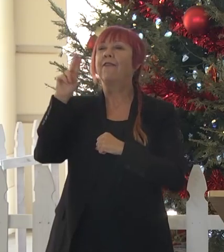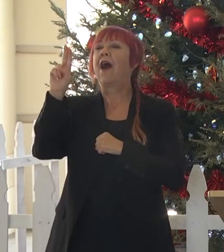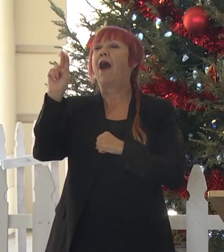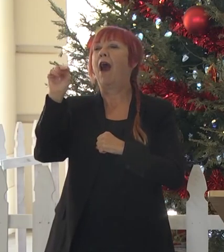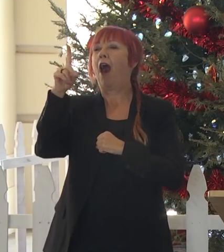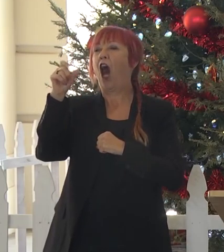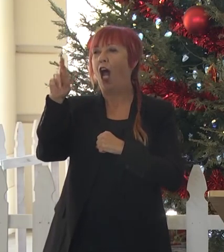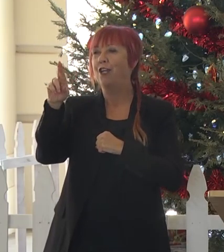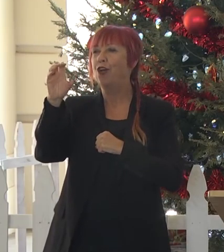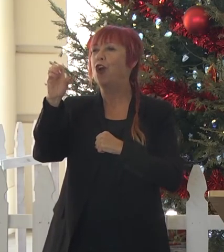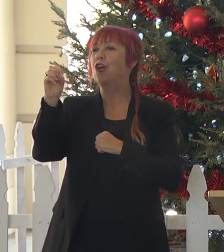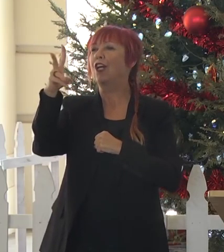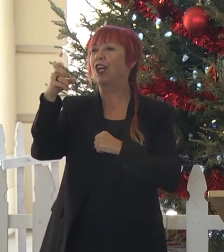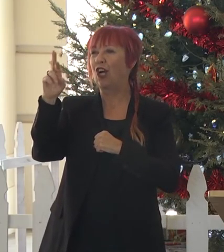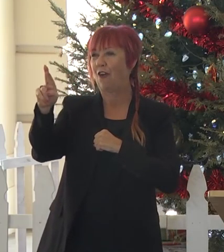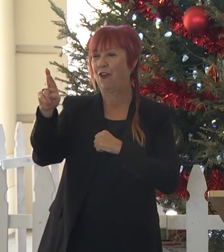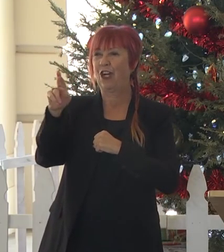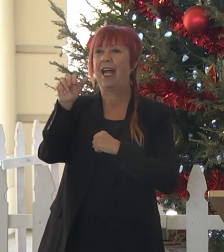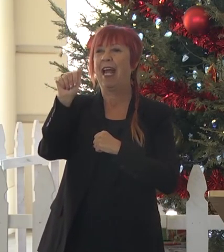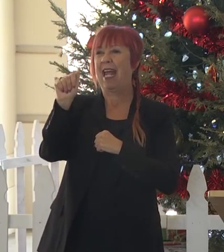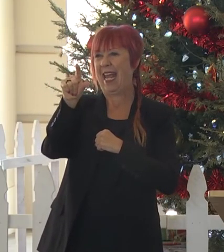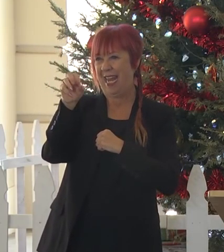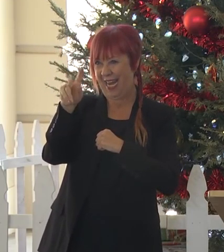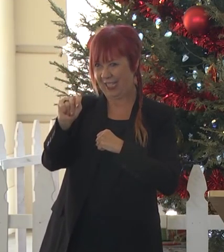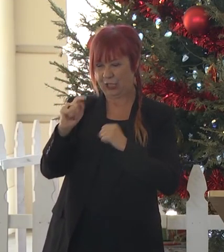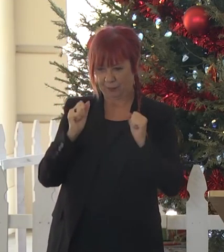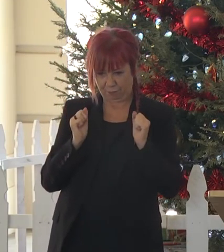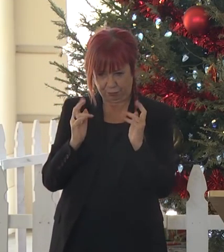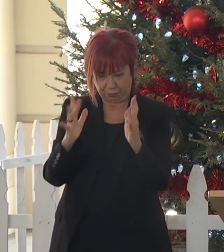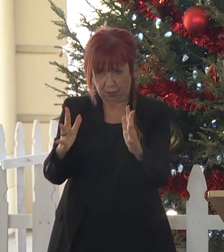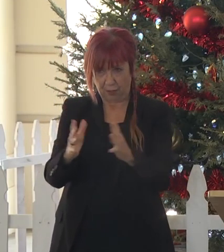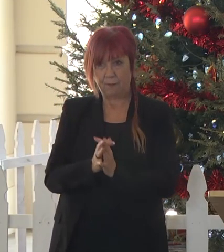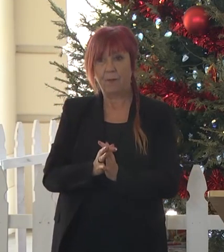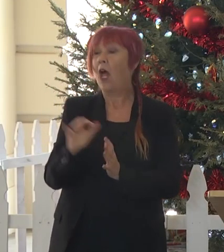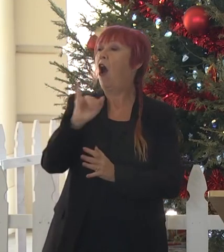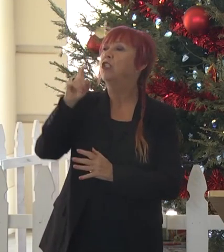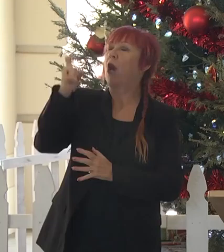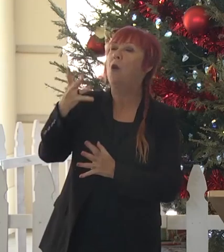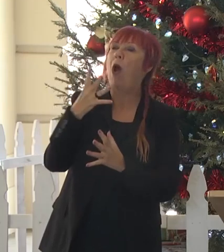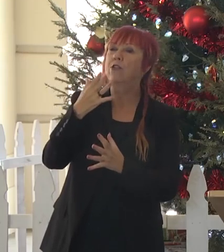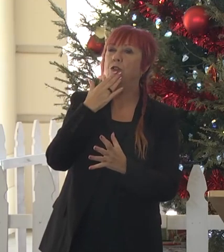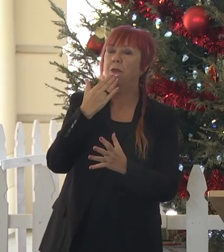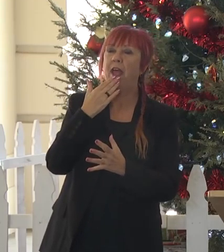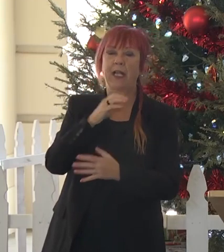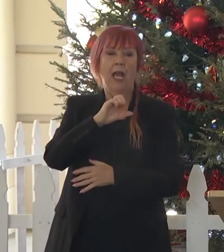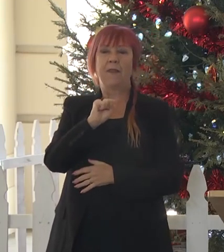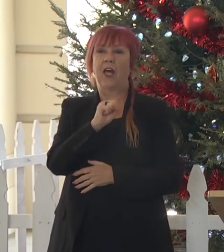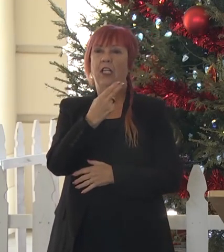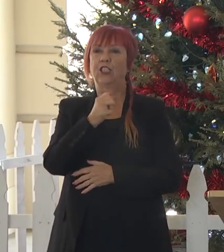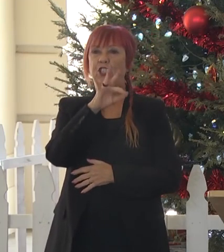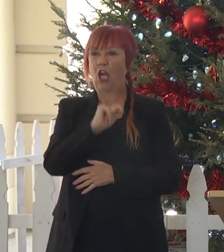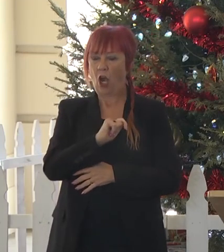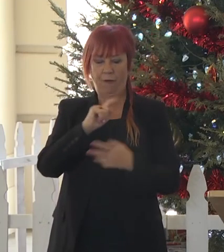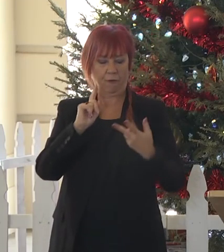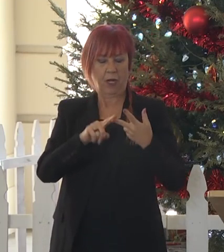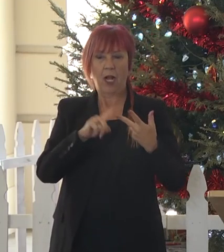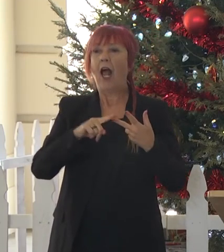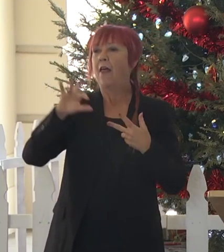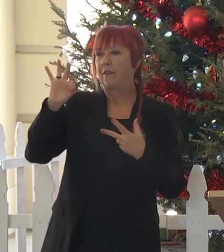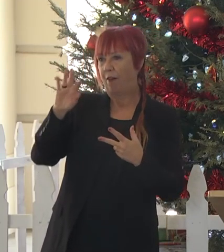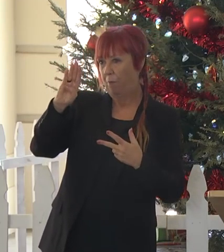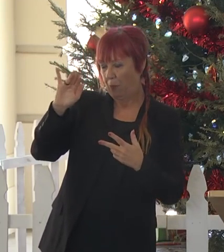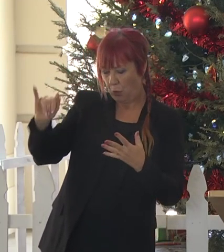parade route. As I close my remarks, I'd like to thank Los Angeles County Sheriff Department Sheriff Jim McDonald, the Federal Bureau of